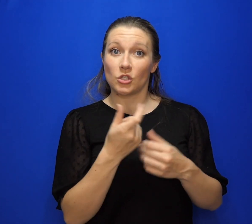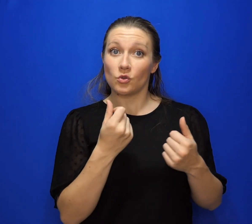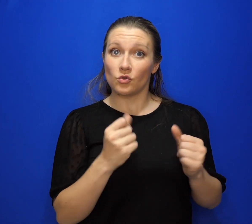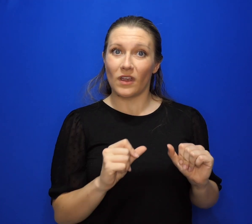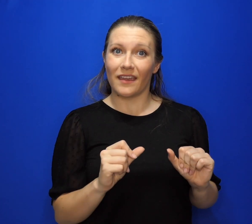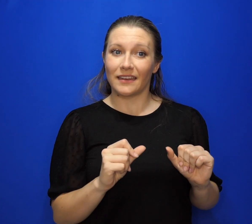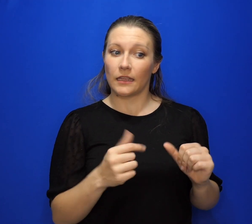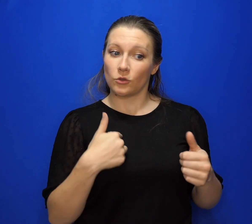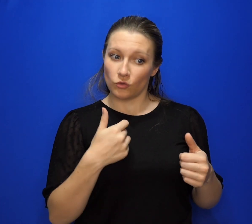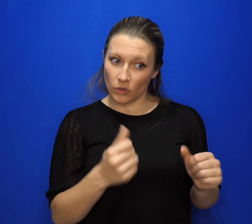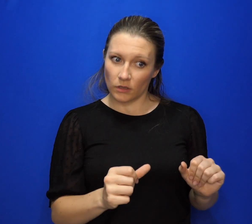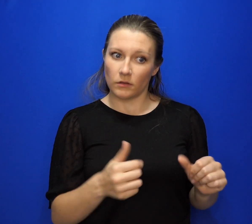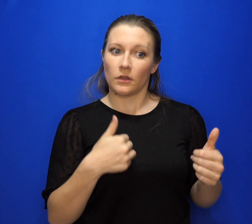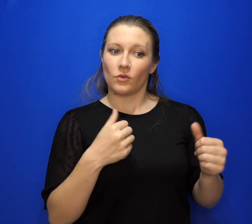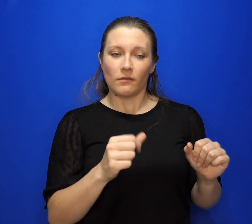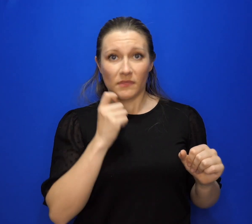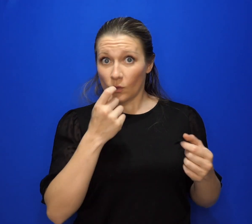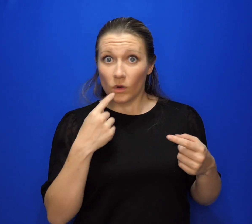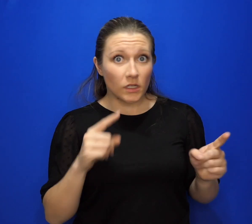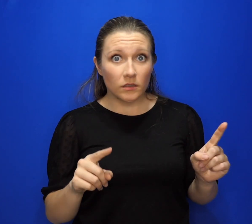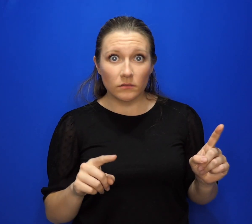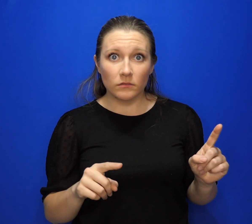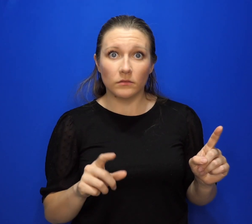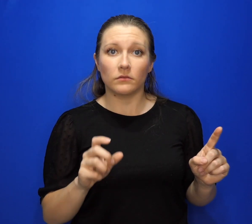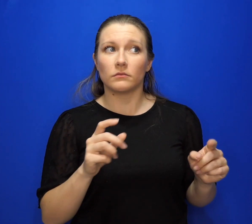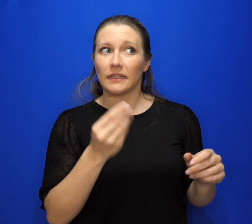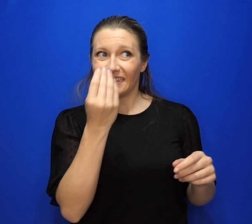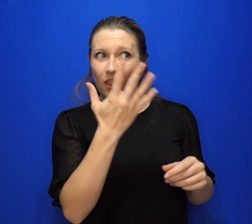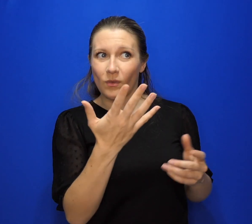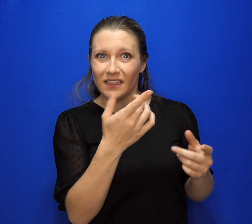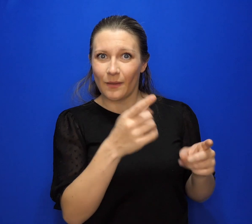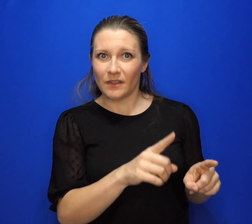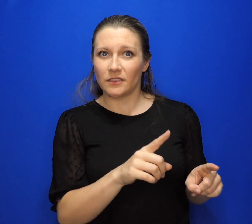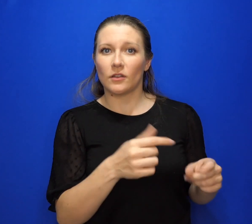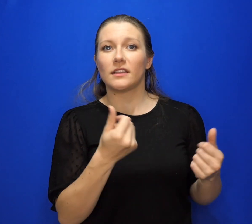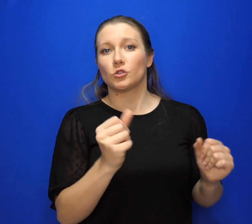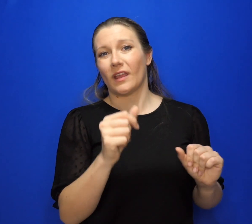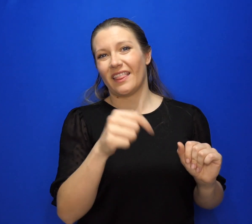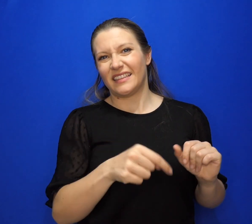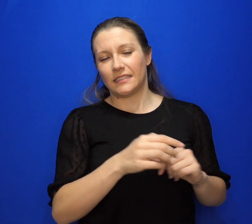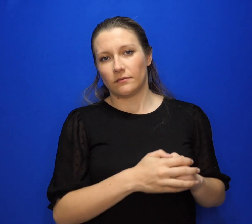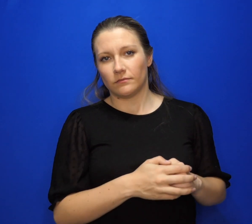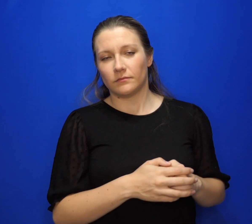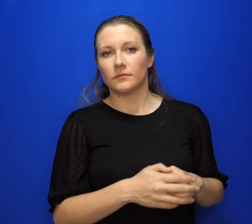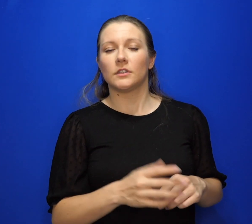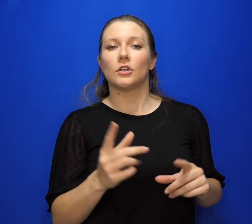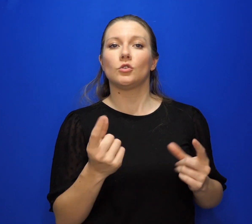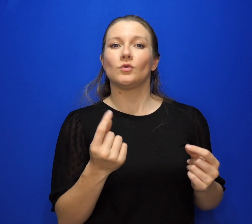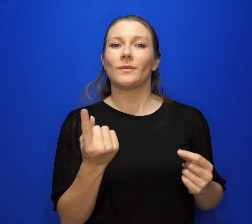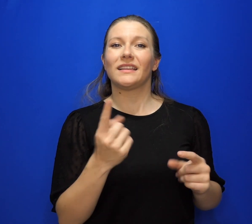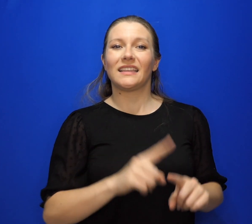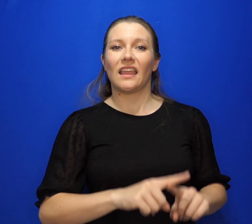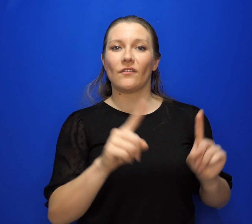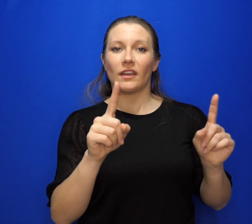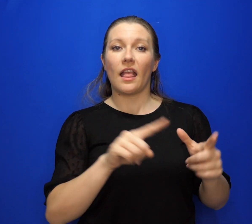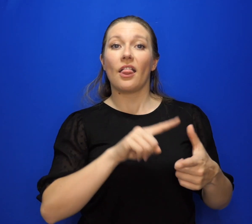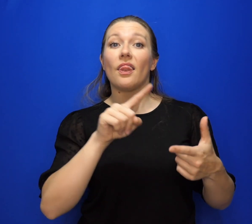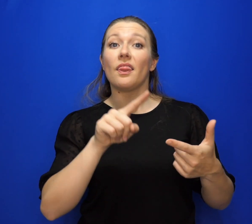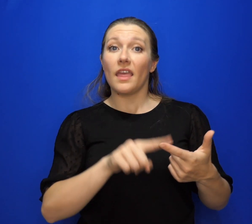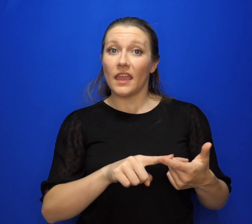morning. And you tried that and you tried it and you're like, that didn't work. This is what's happening. So let's try this. Let's do something different. Then bring it in